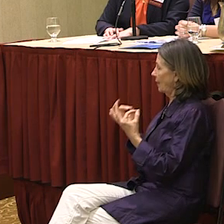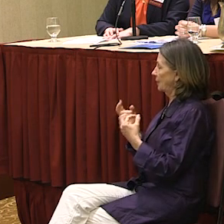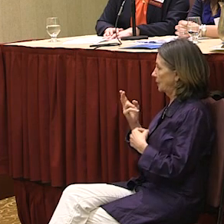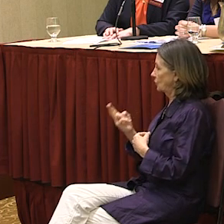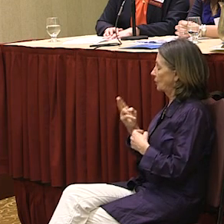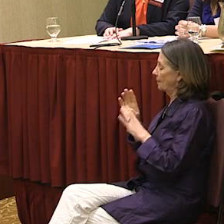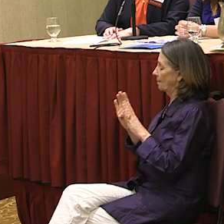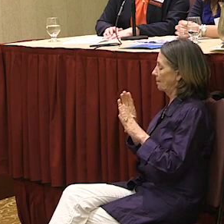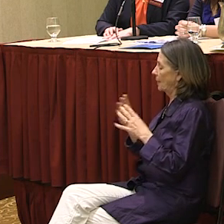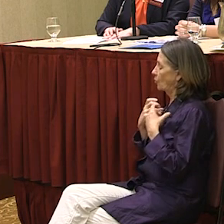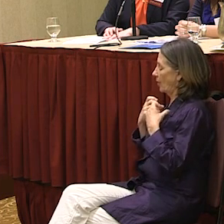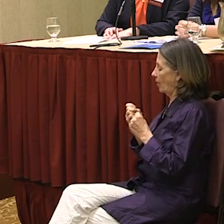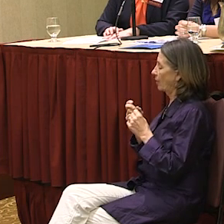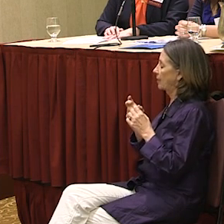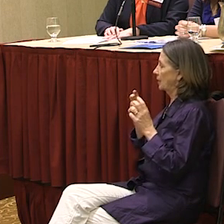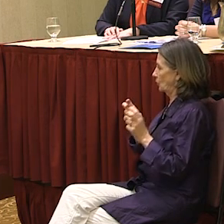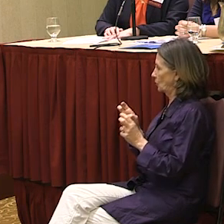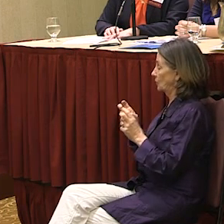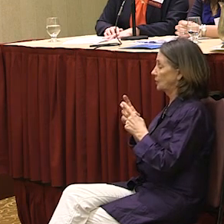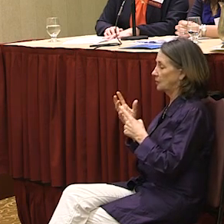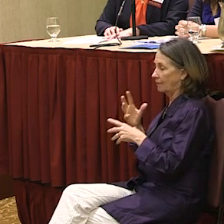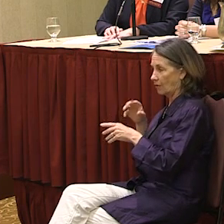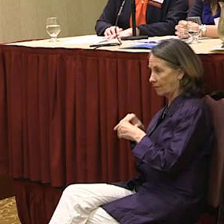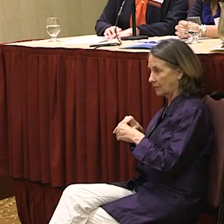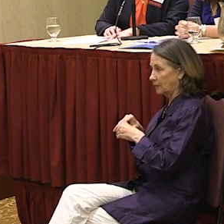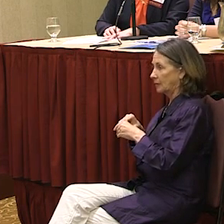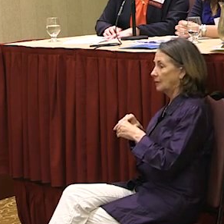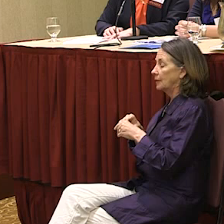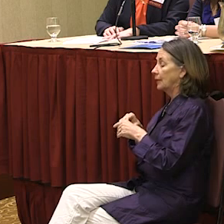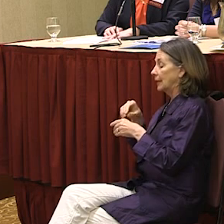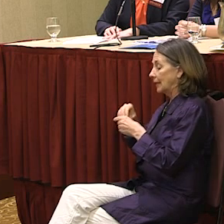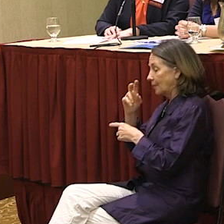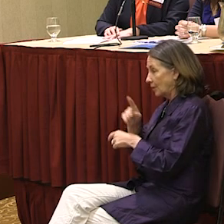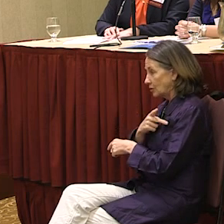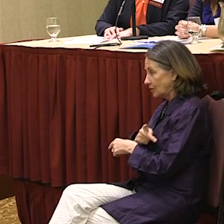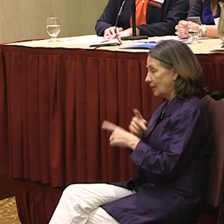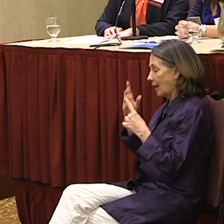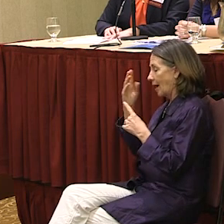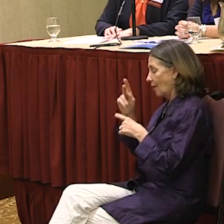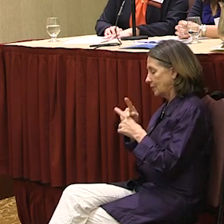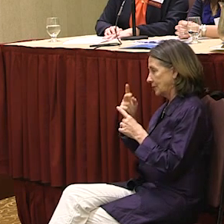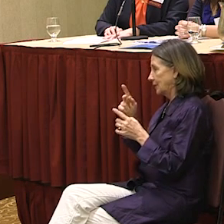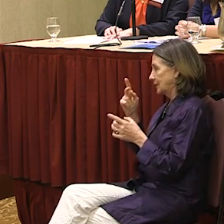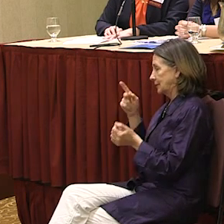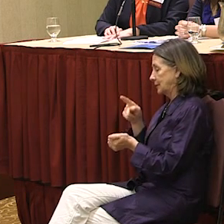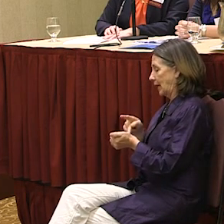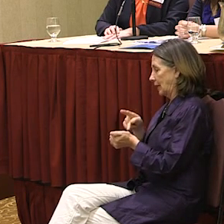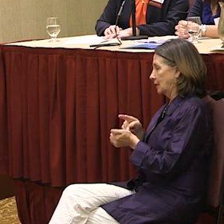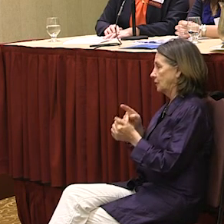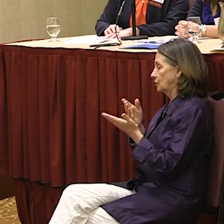history of behavioral health issues. She's been involved in both inpatient and outpatient psychiatric services